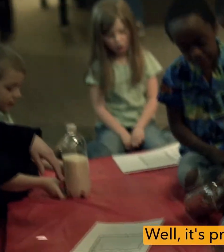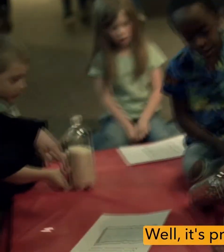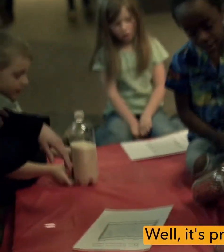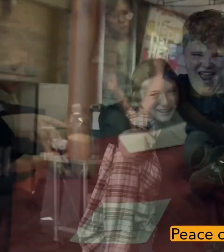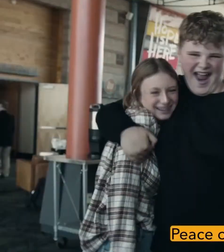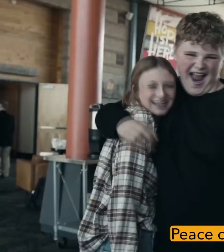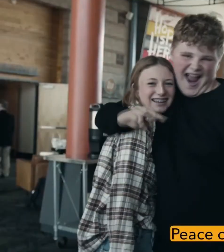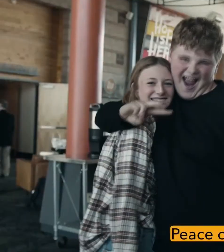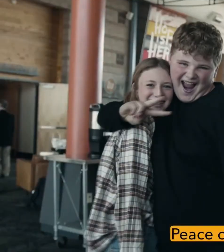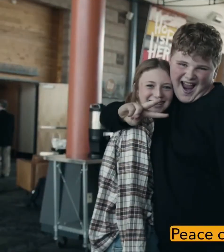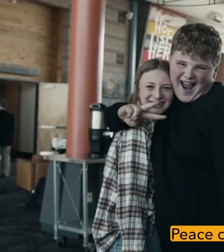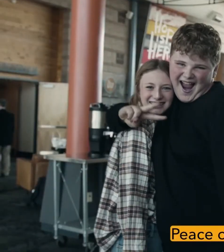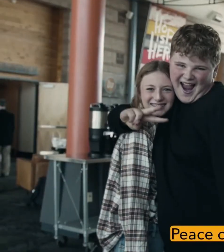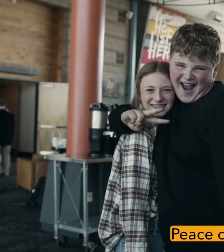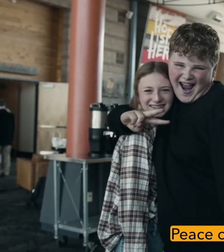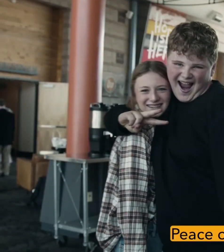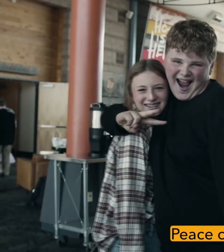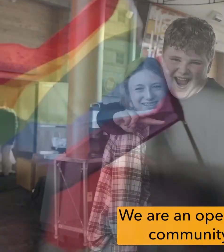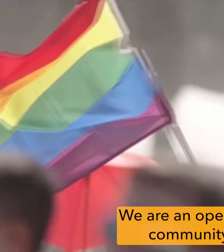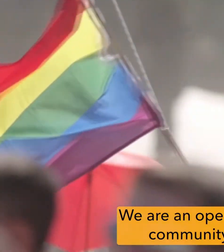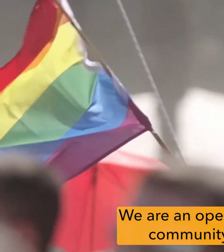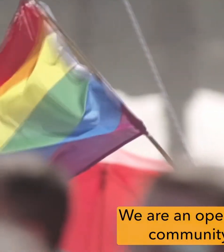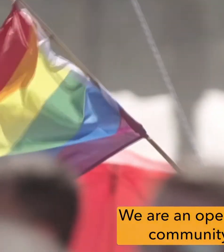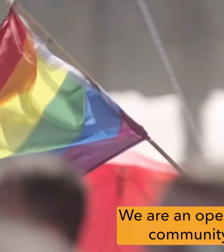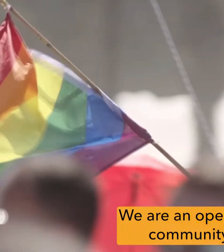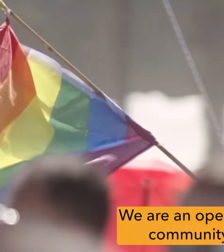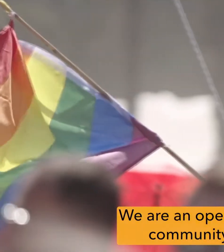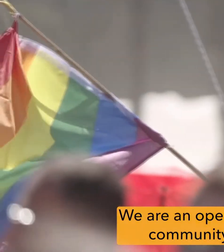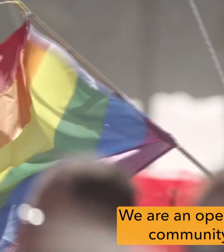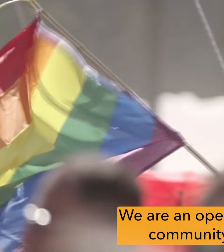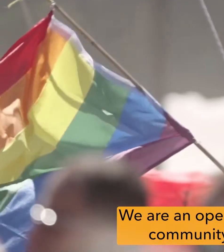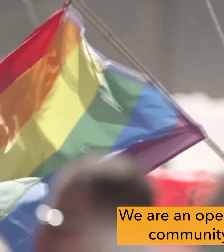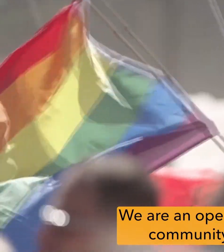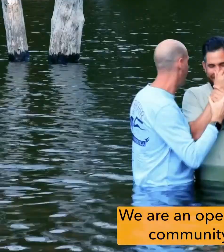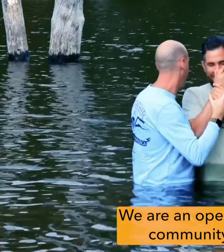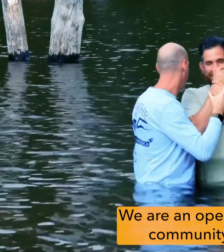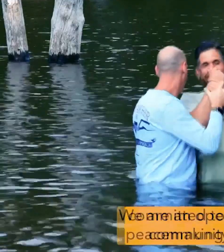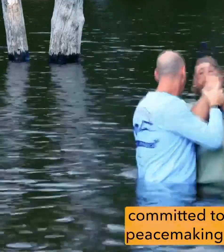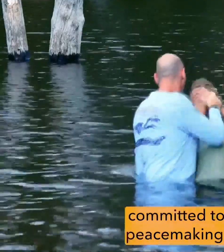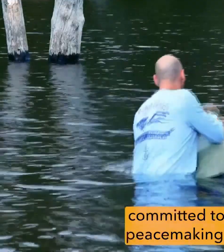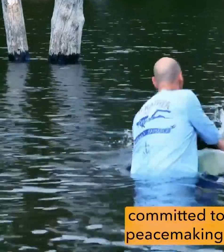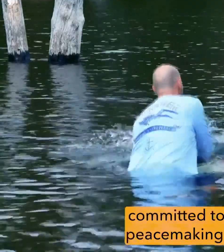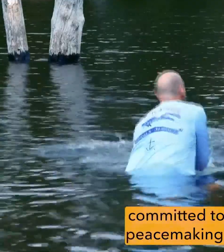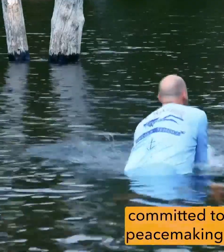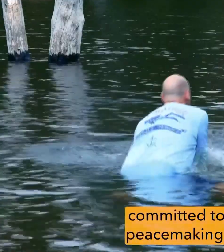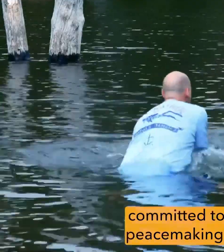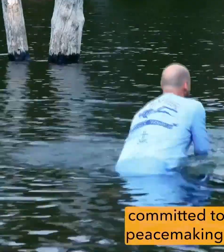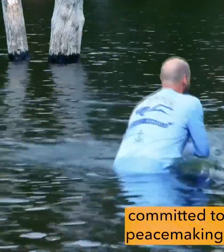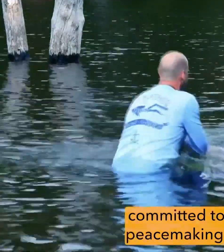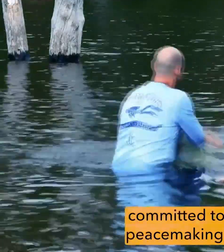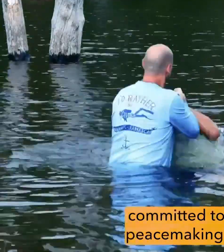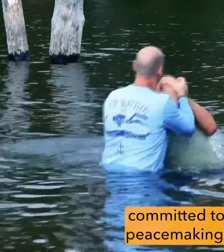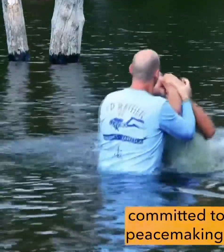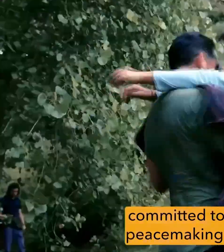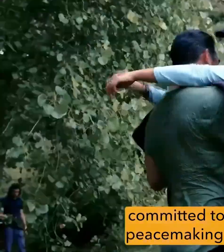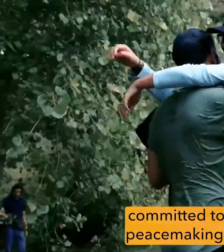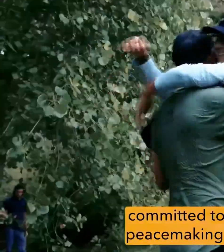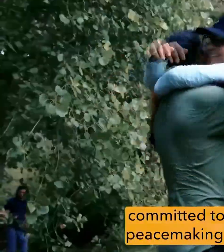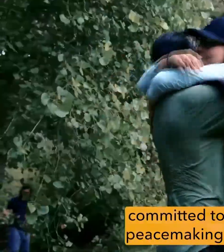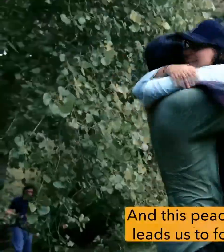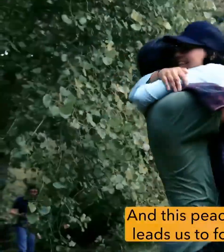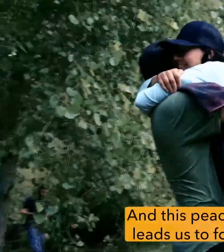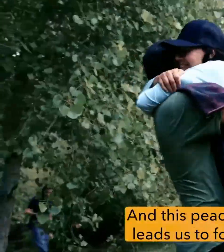simple. Peace on earth. We're an open and affirming community of people committed to following the peacemaking path of